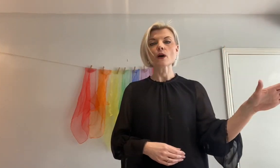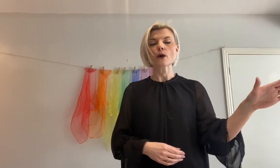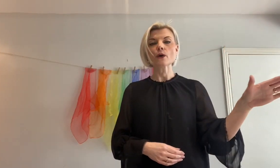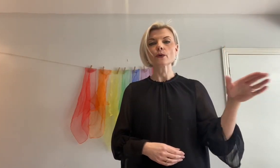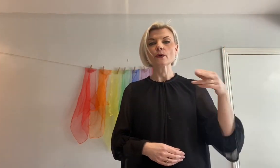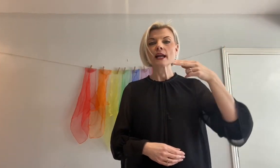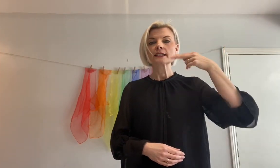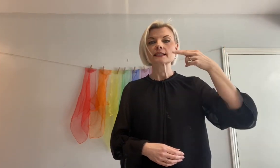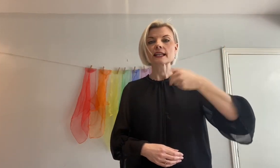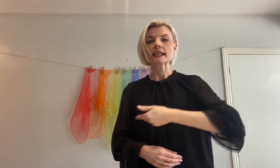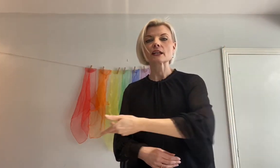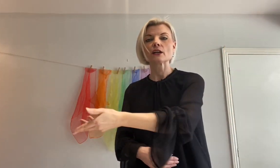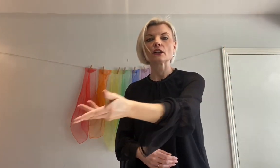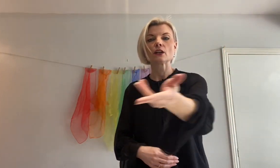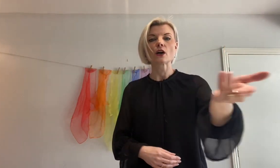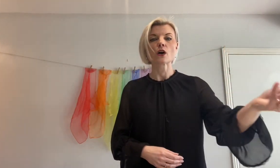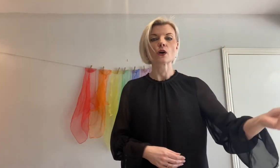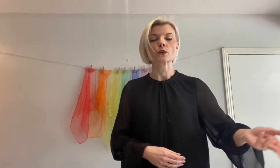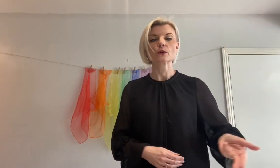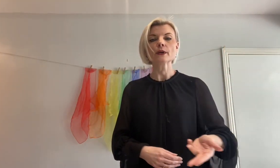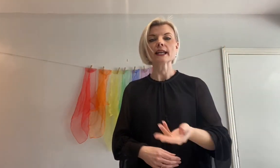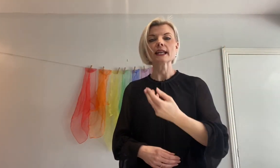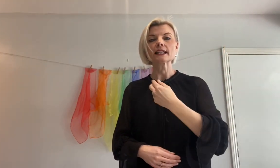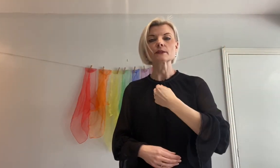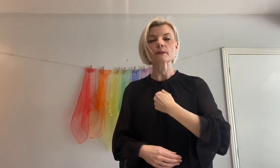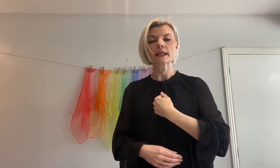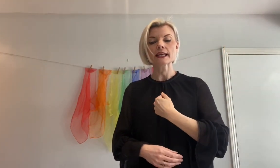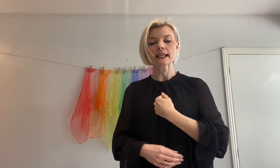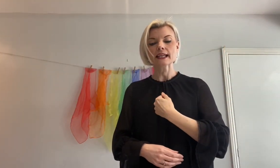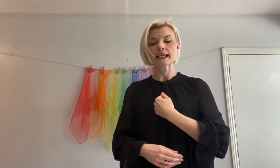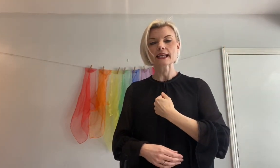rainbow, sing along with me.